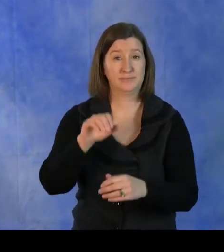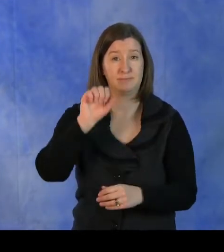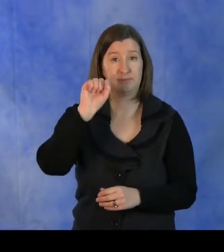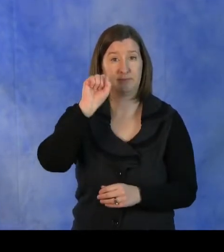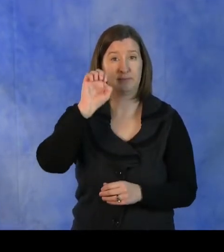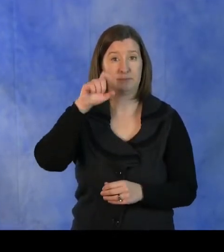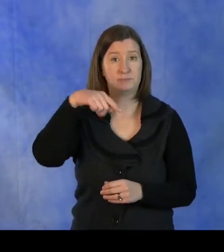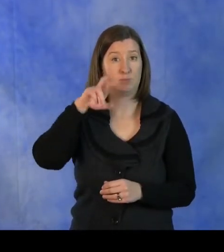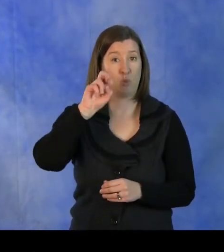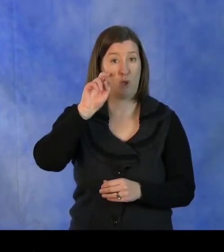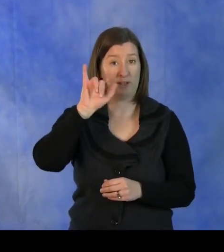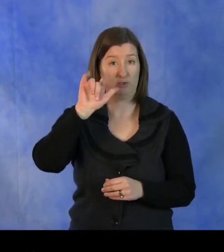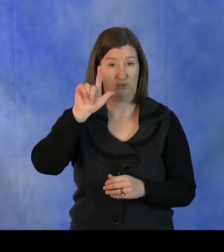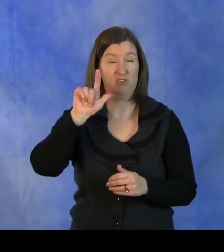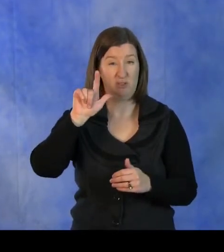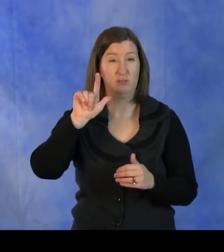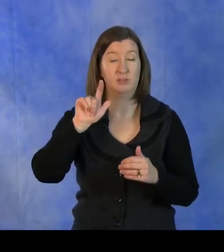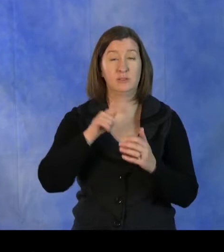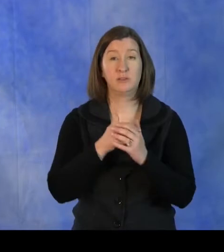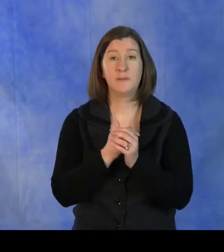That helps with